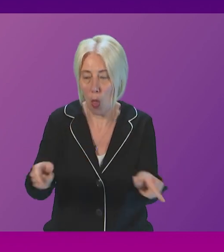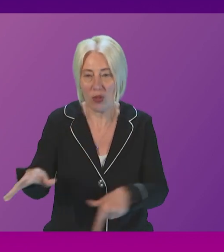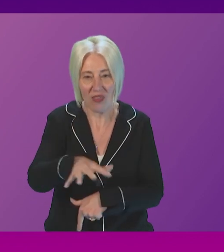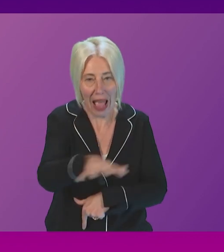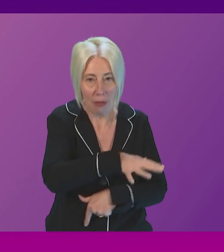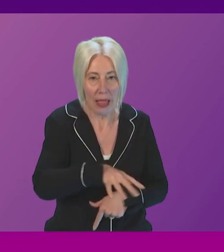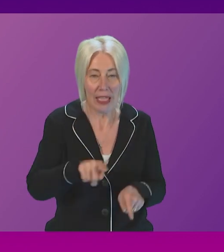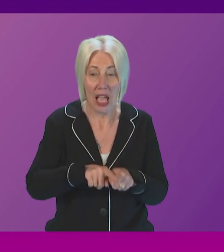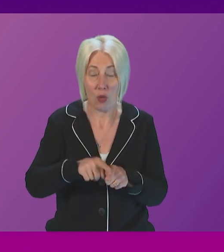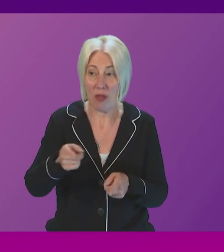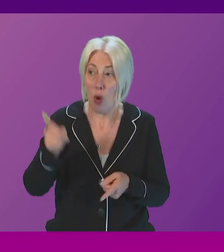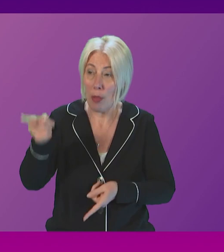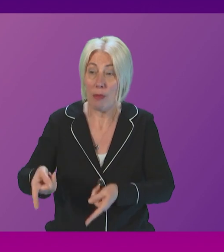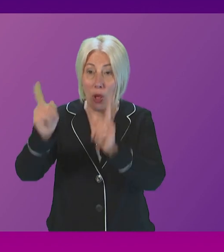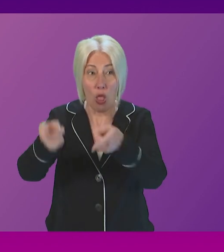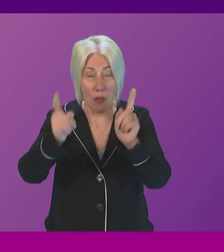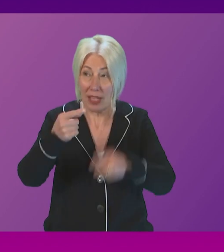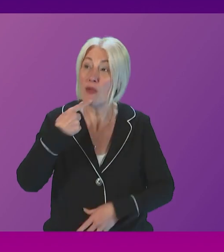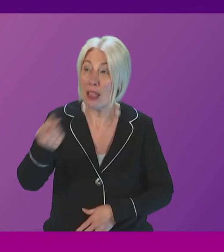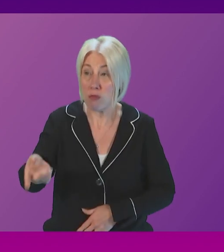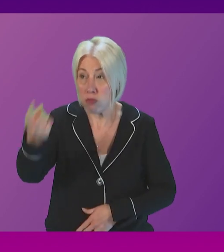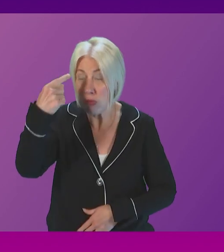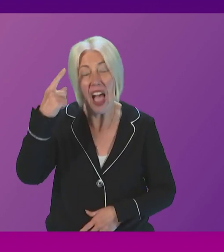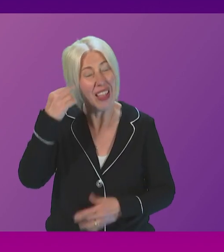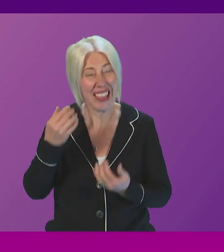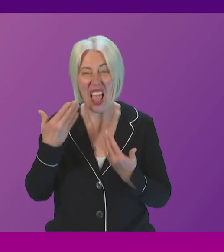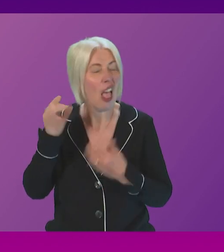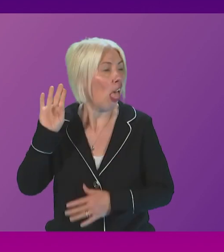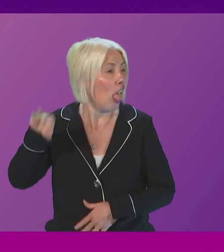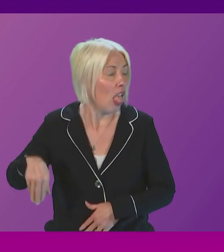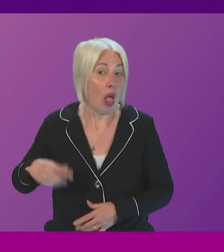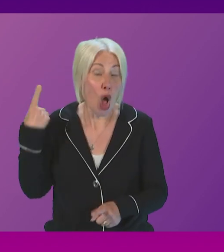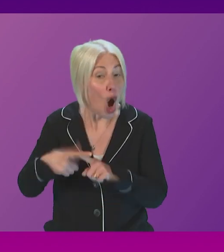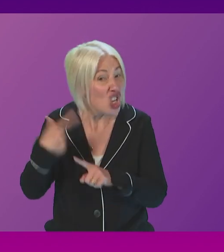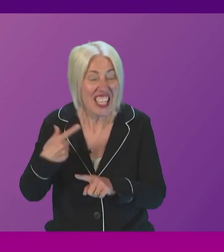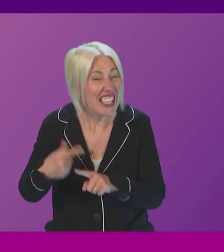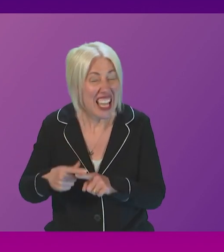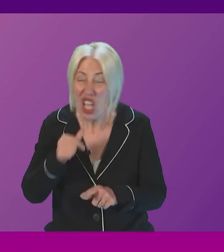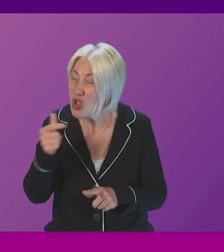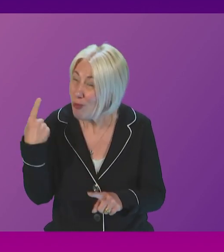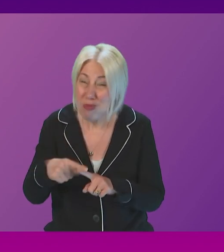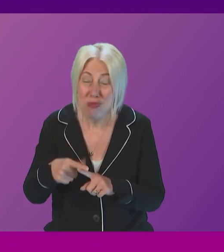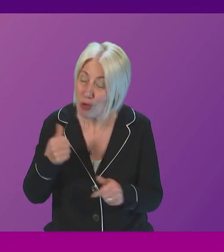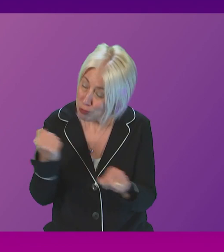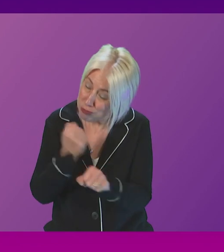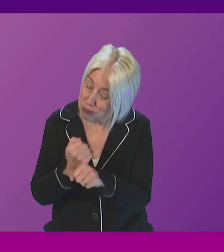the attention of authorities who continue to lack, I think, the urgency required to fix this problem.